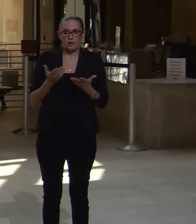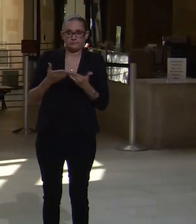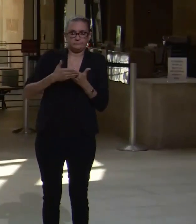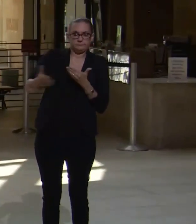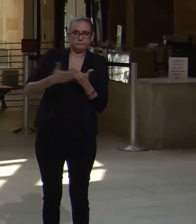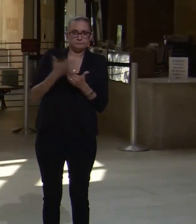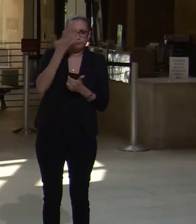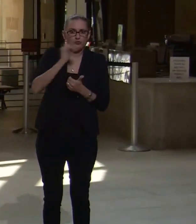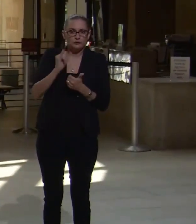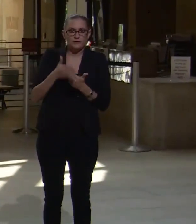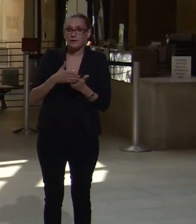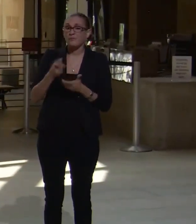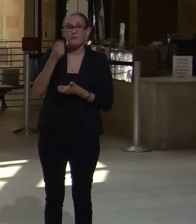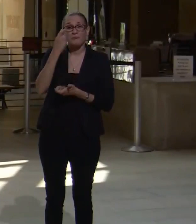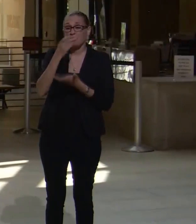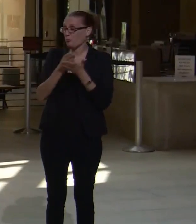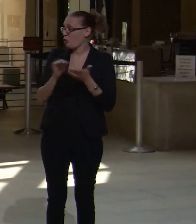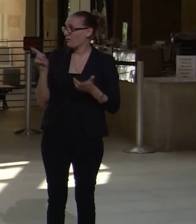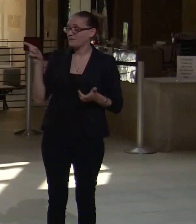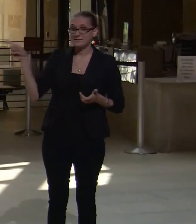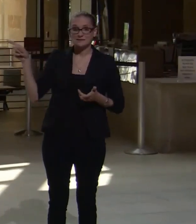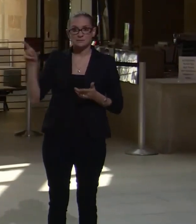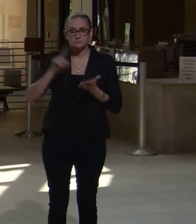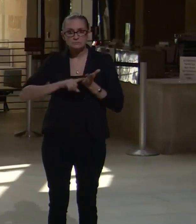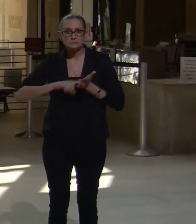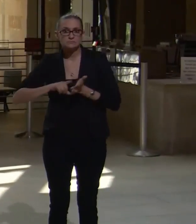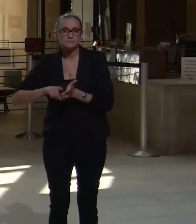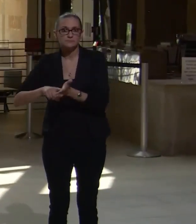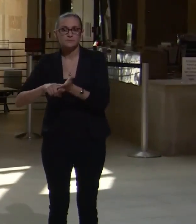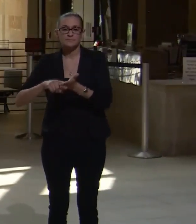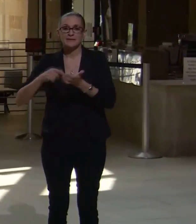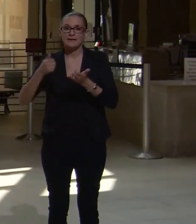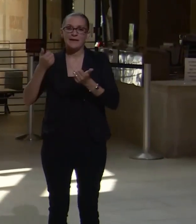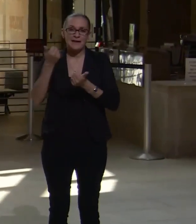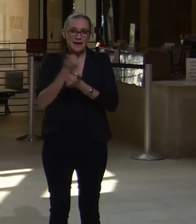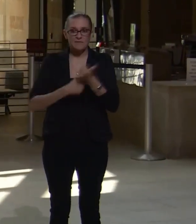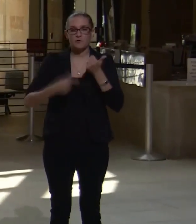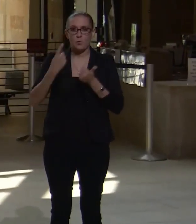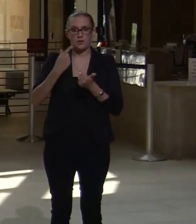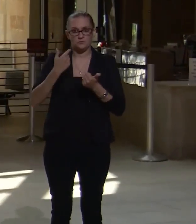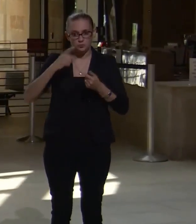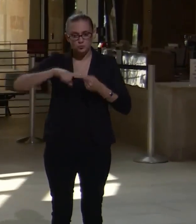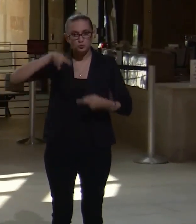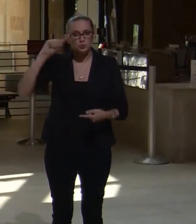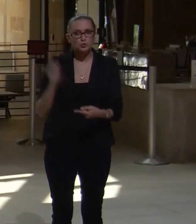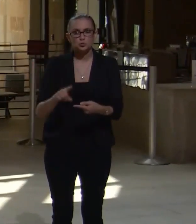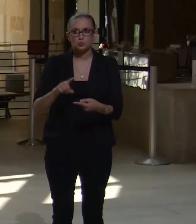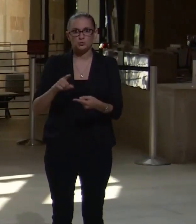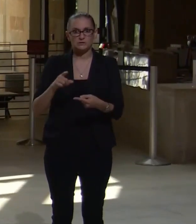facing here. You know, part of this work, everybody reducing the number